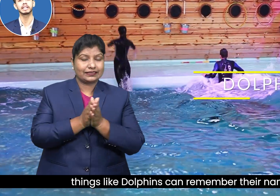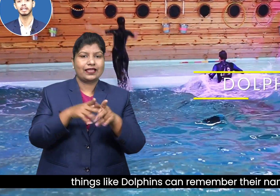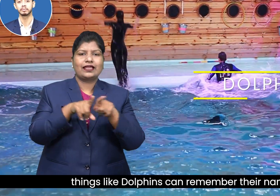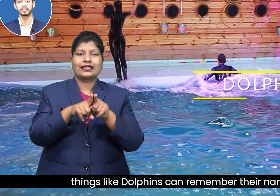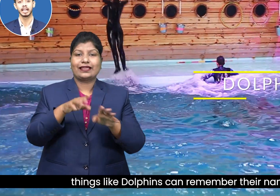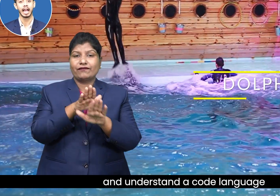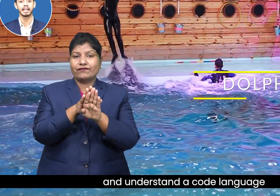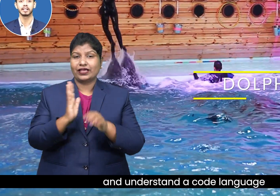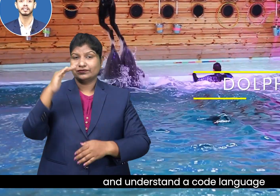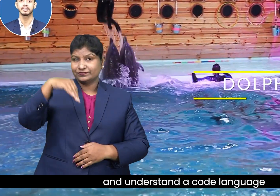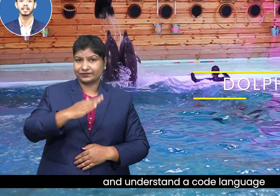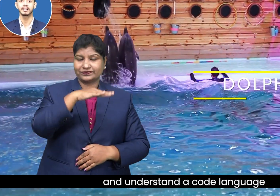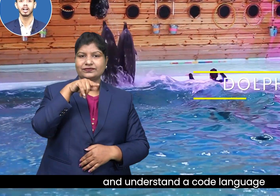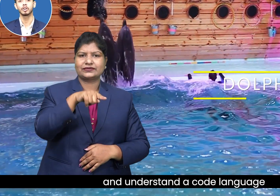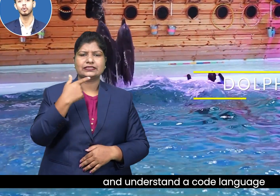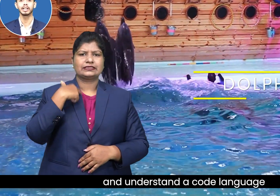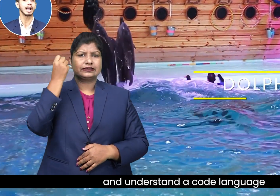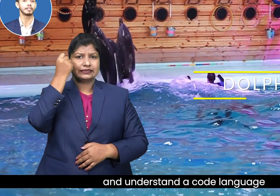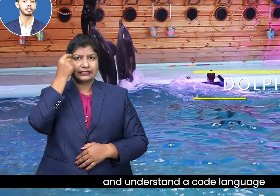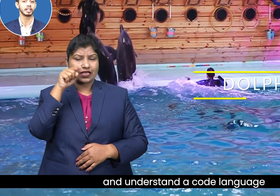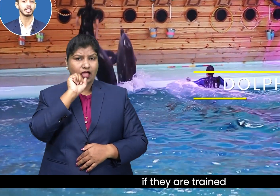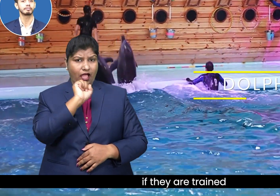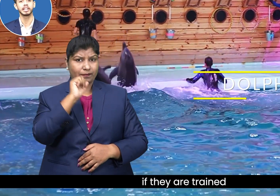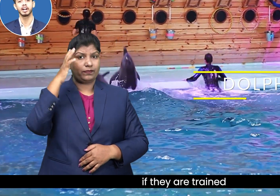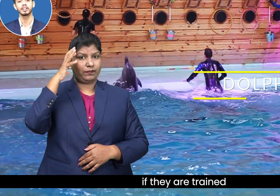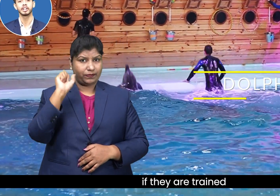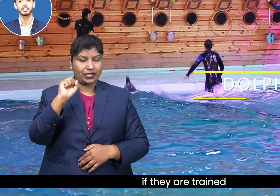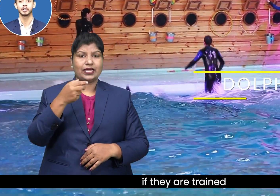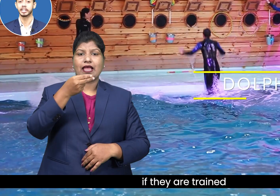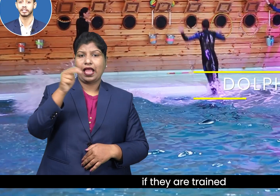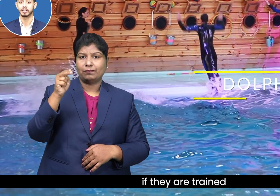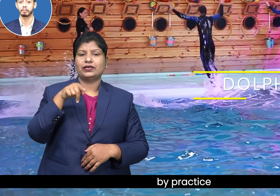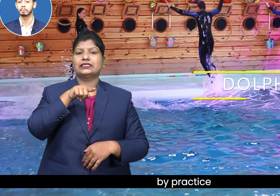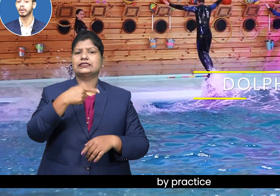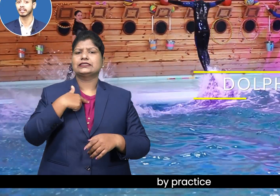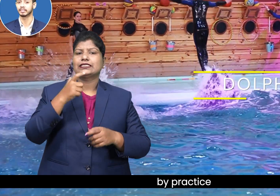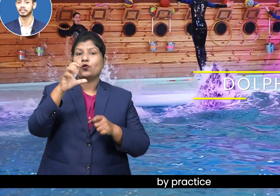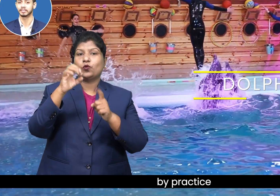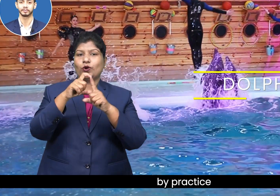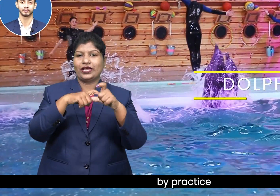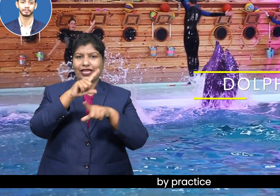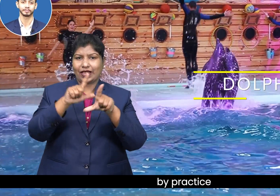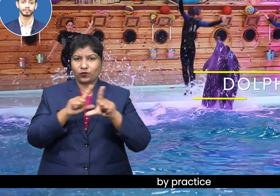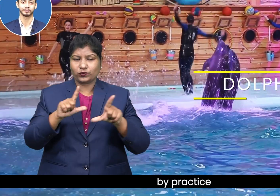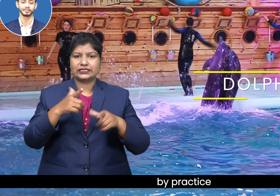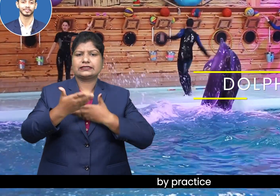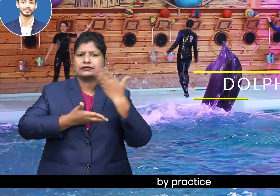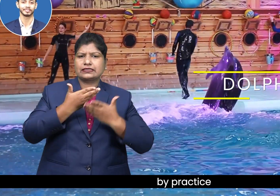their names and understand a code language if they are trained by practice.